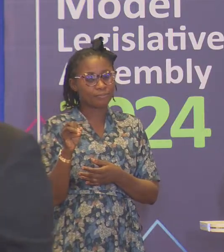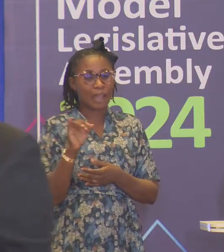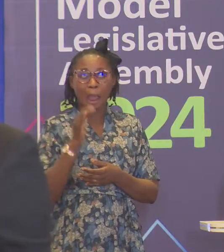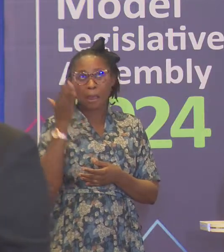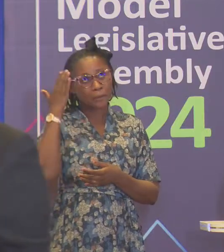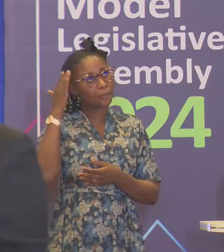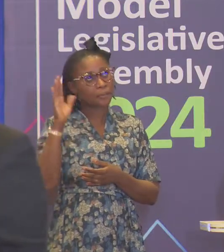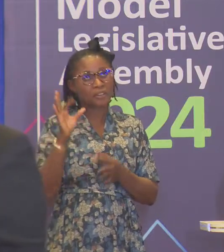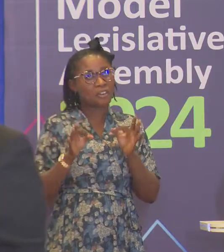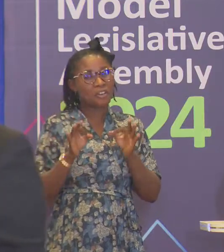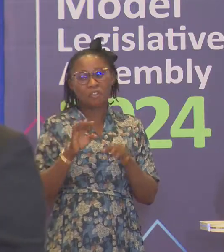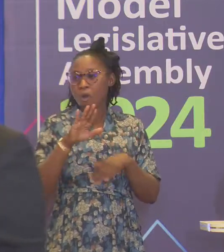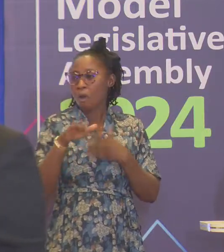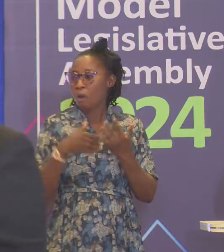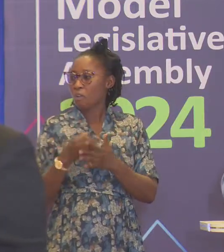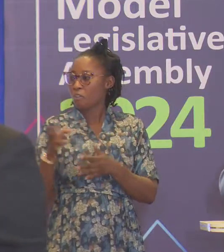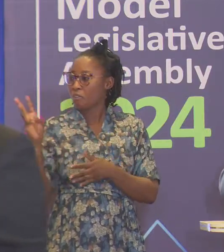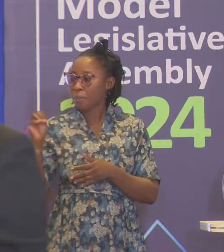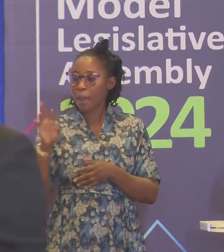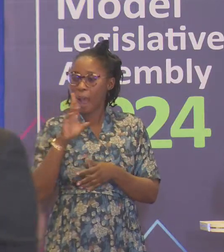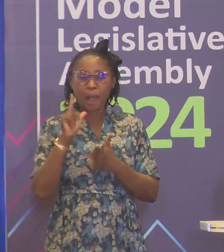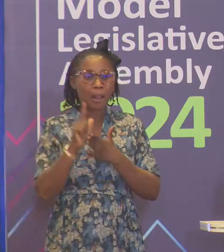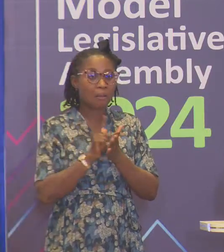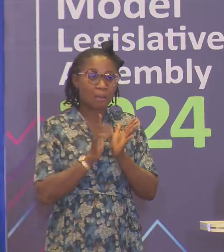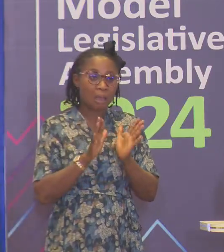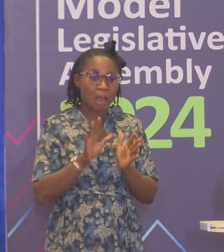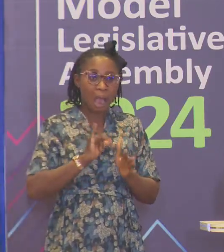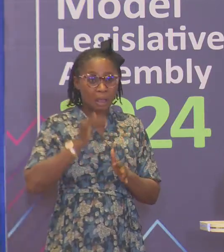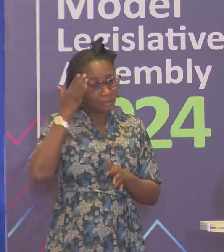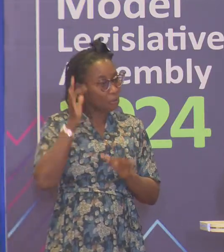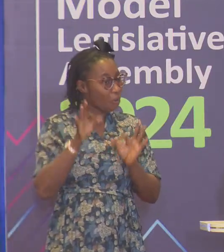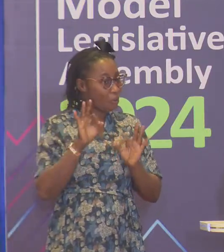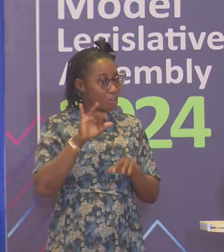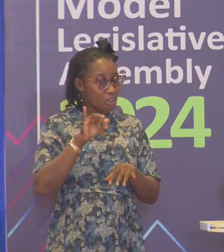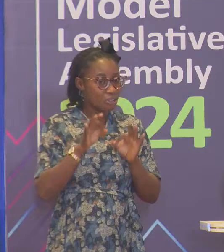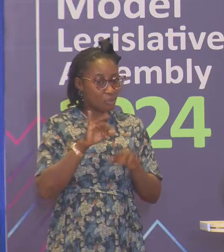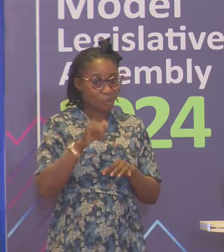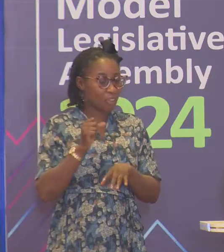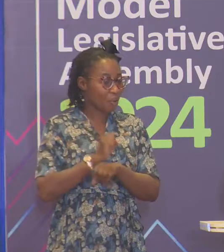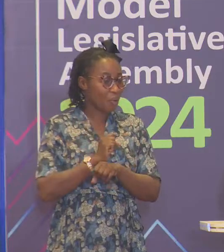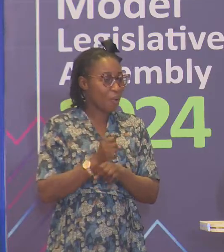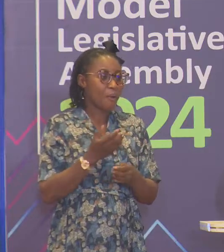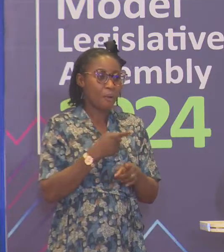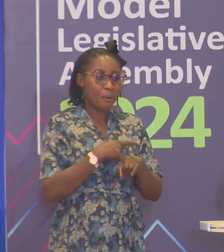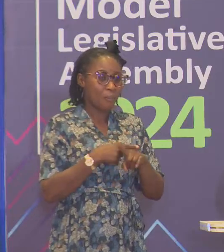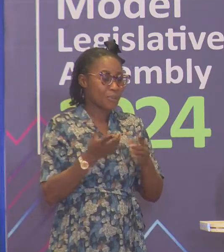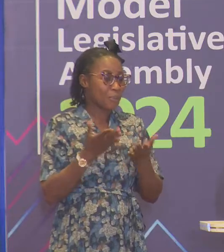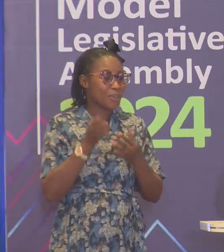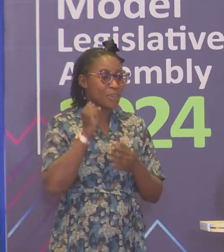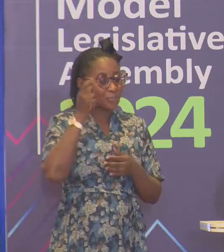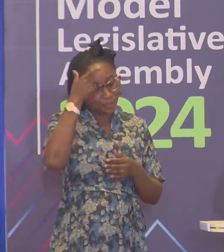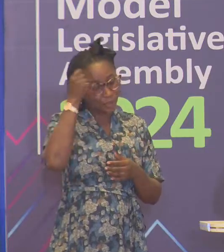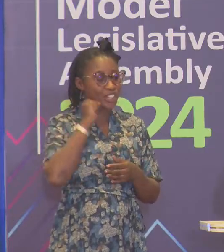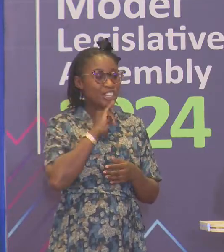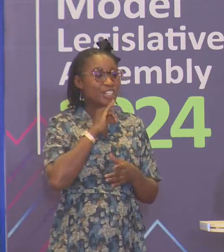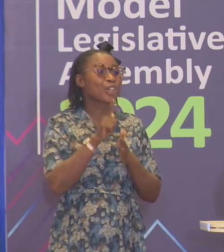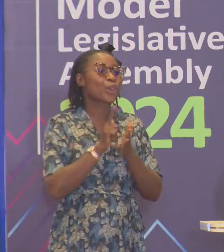know if all of them are lawyers. I don't know if there are other fields, but probably because she is a lawyer, that's why it's easier for her. But